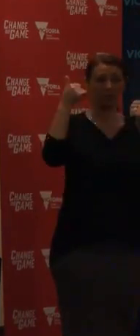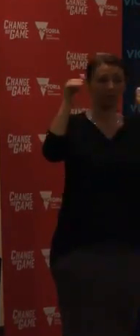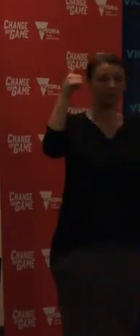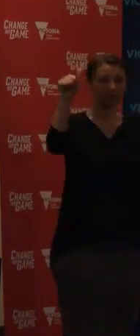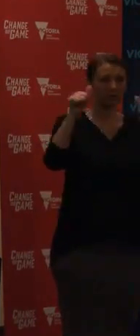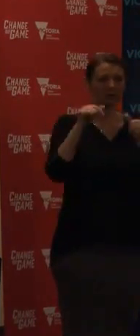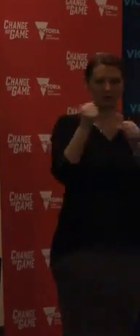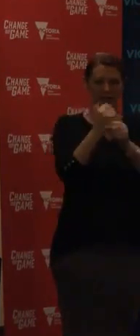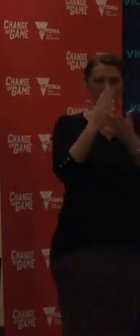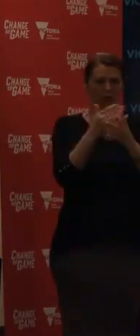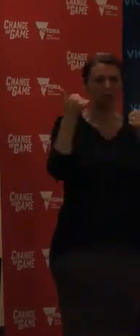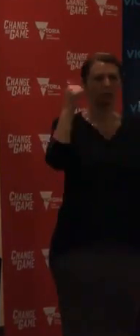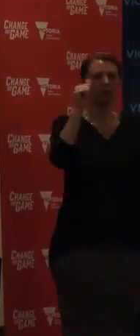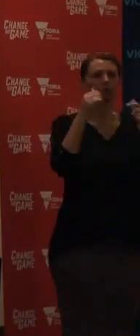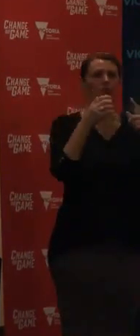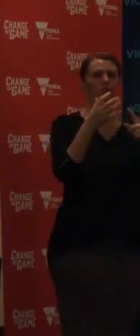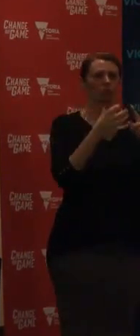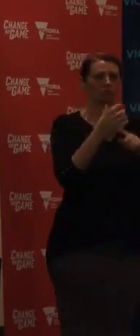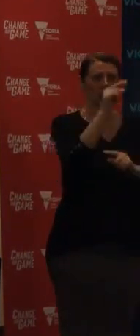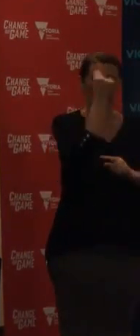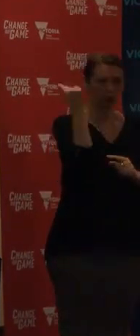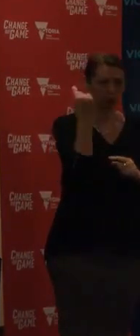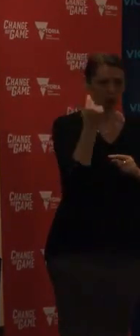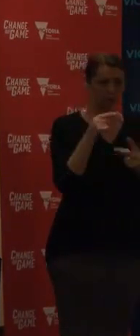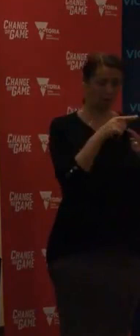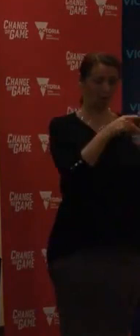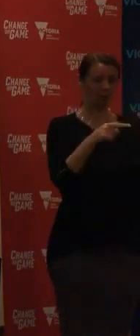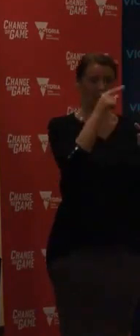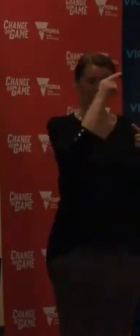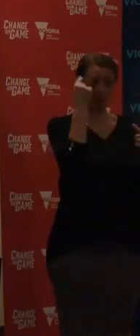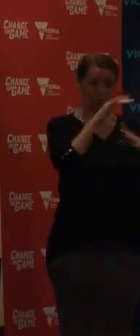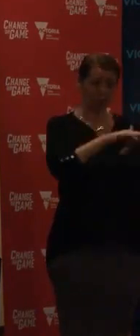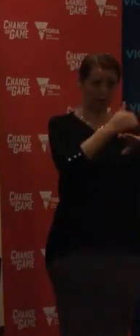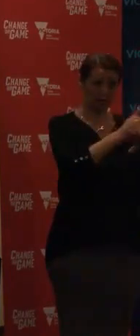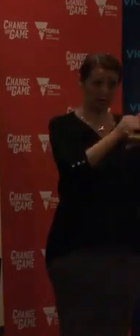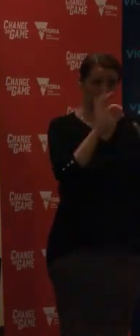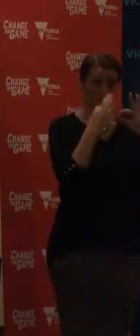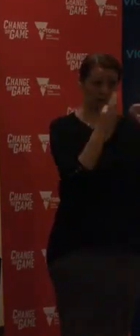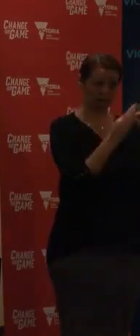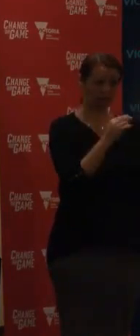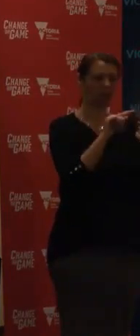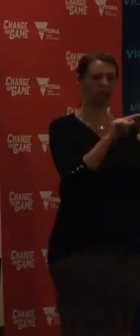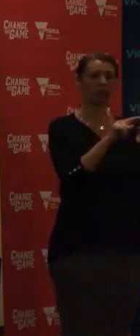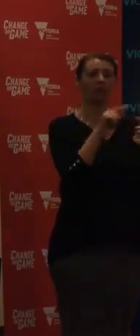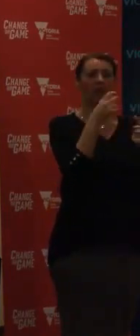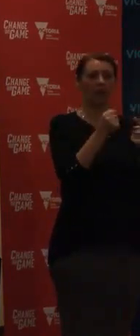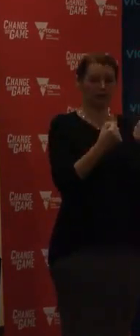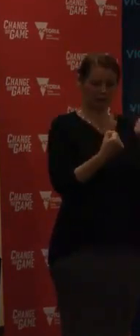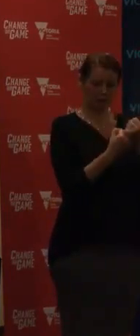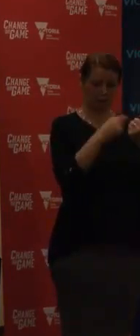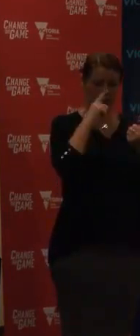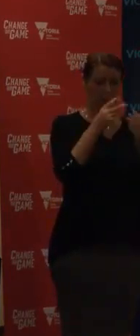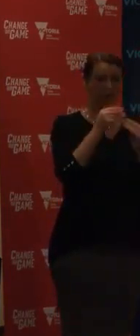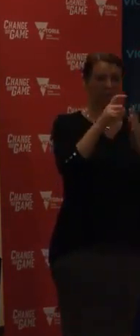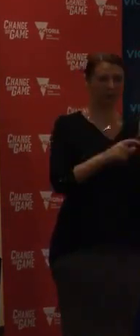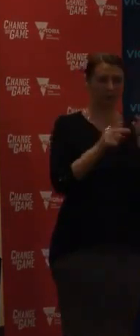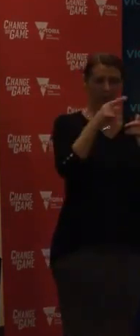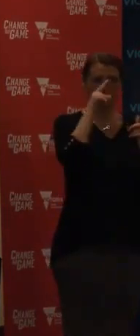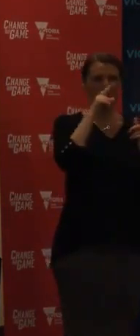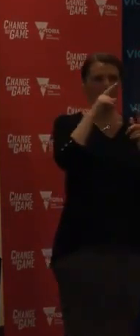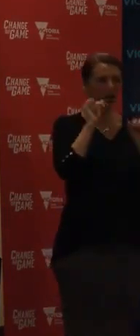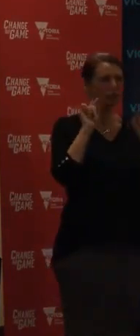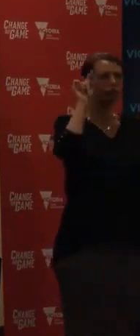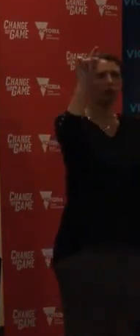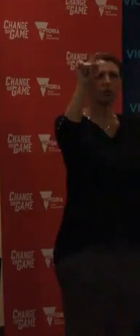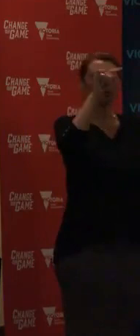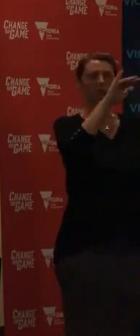in achieving particular goals. The two goals that this organisation set for itself were to support people with disability, to spend time outside the